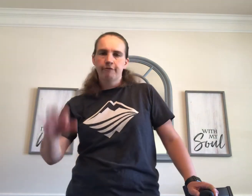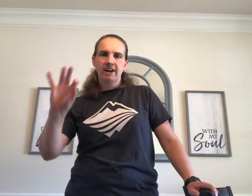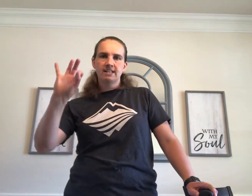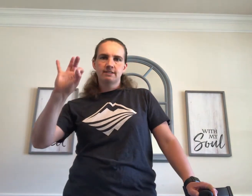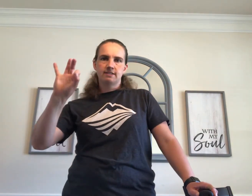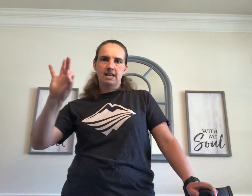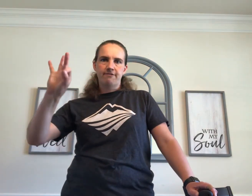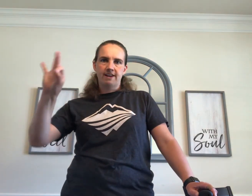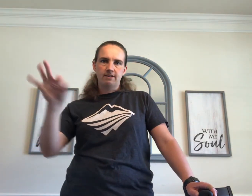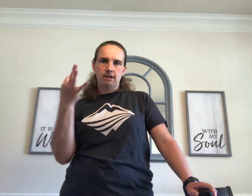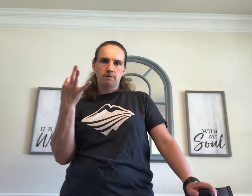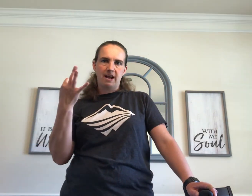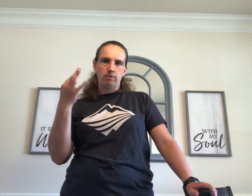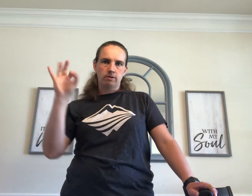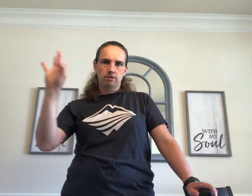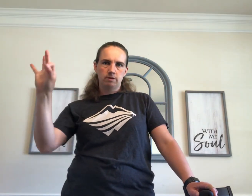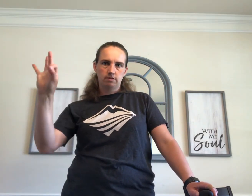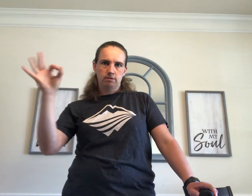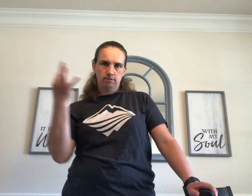France is an F hand that comes backwards.